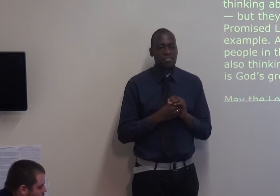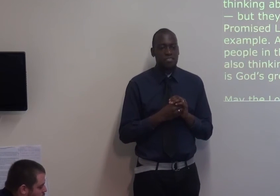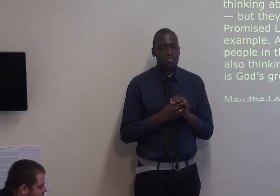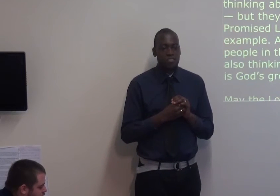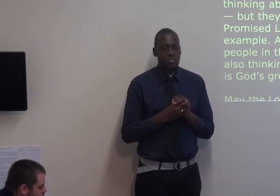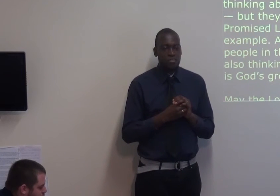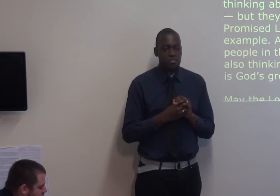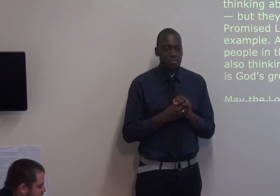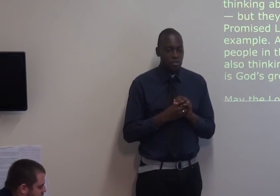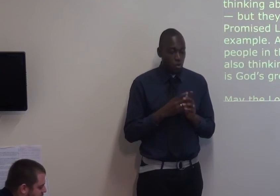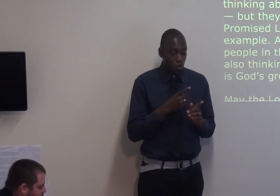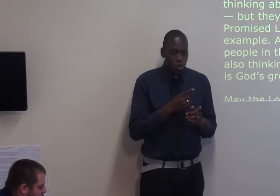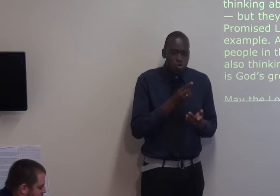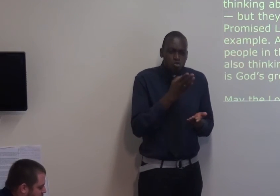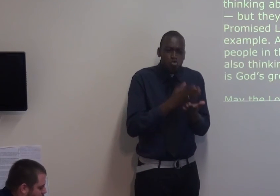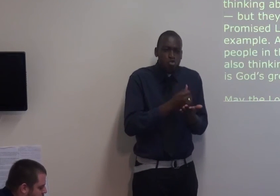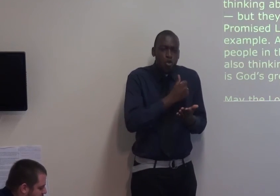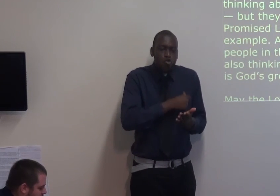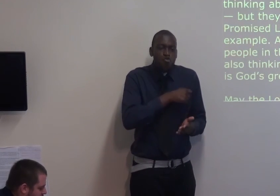All the true Christian people in the Old Testament